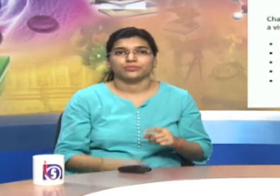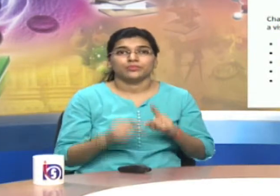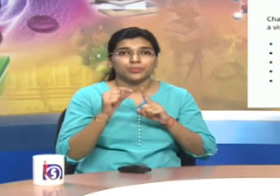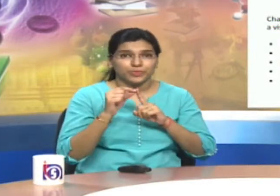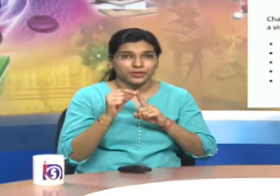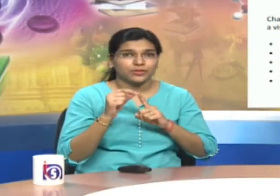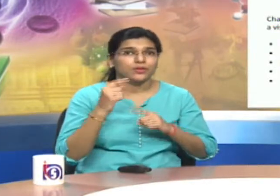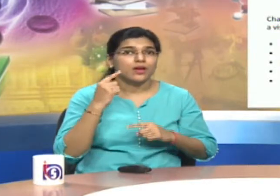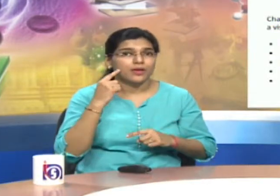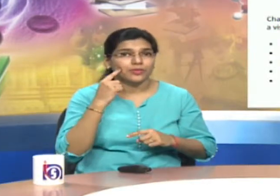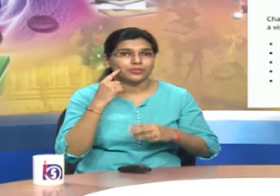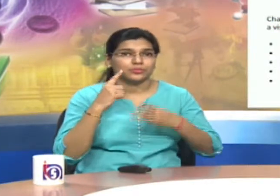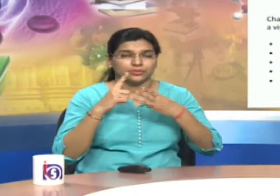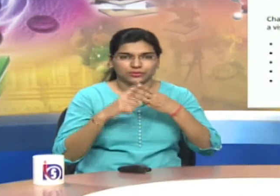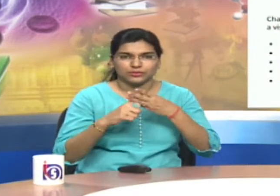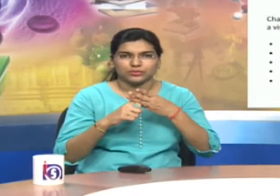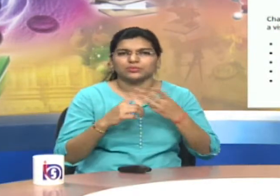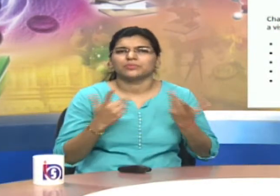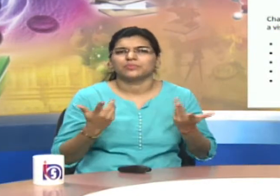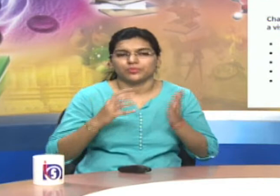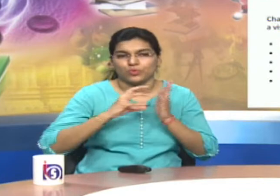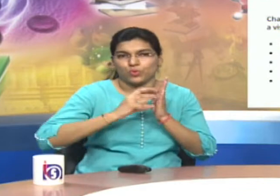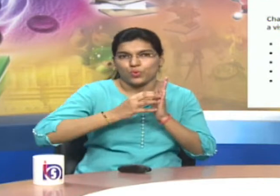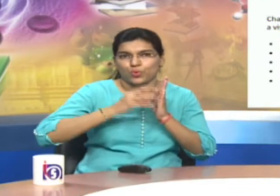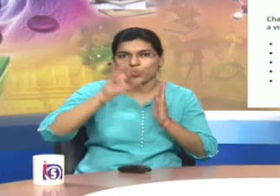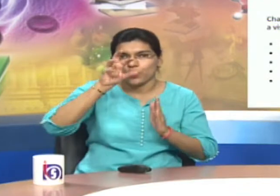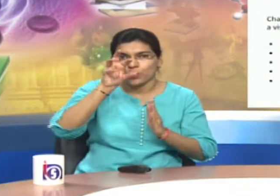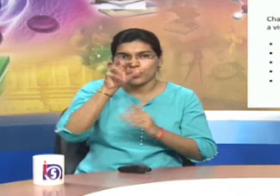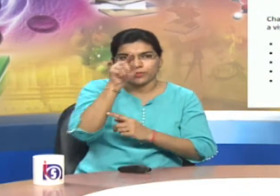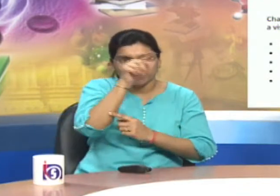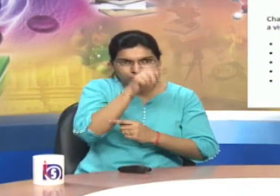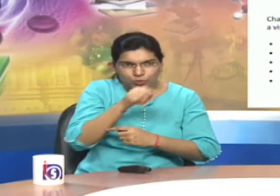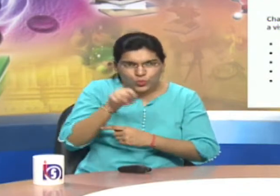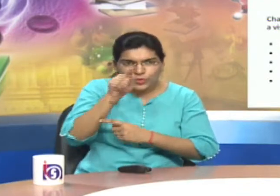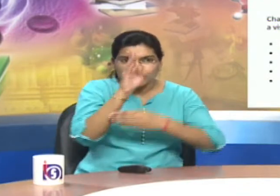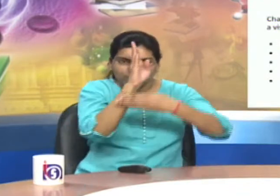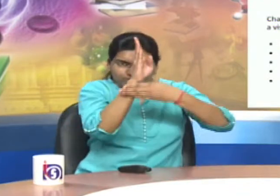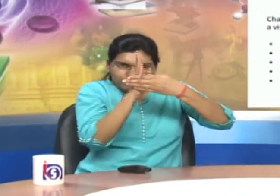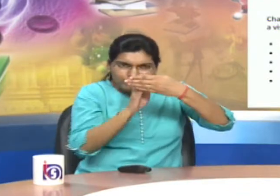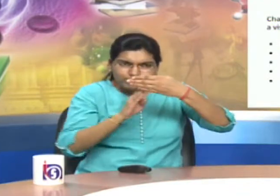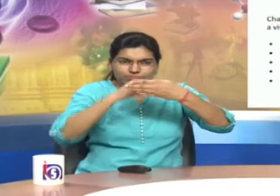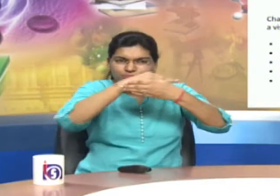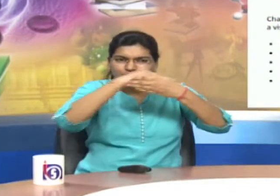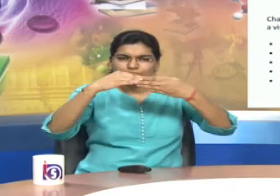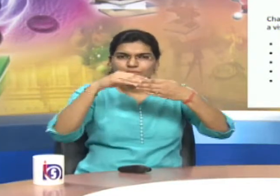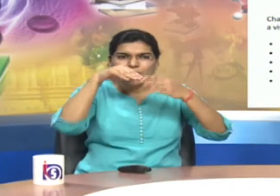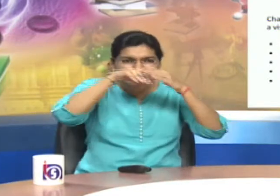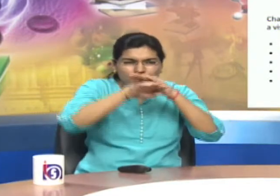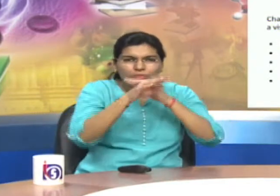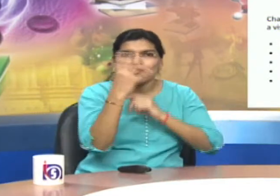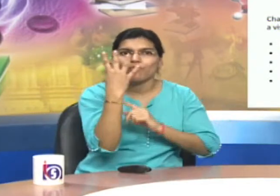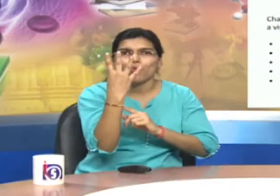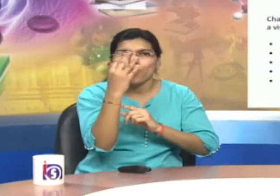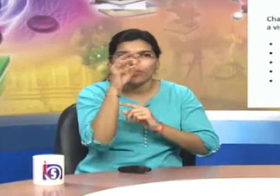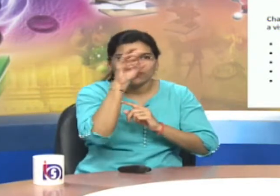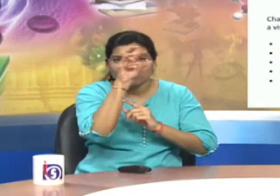The third chart is pie chart. It is in the circle form and it is divided in